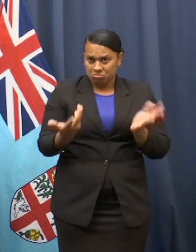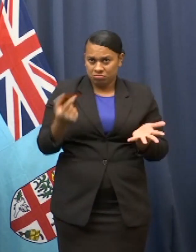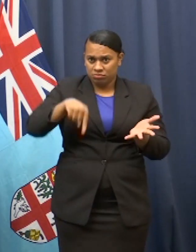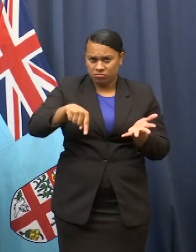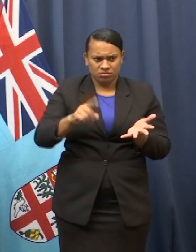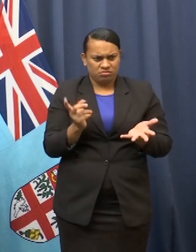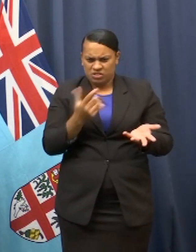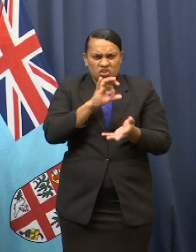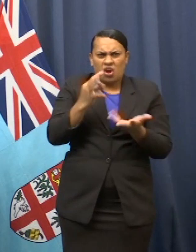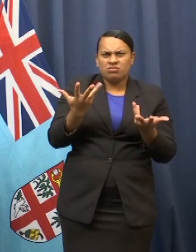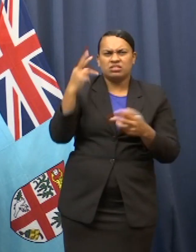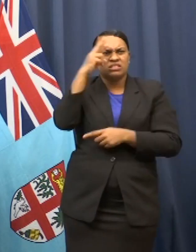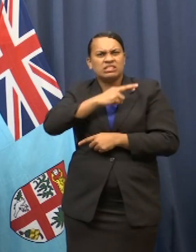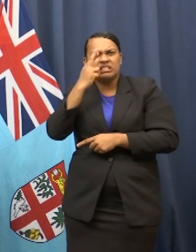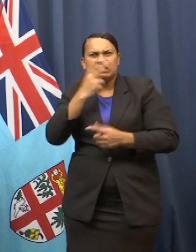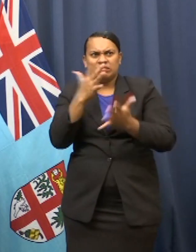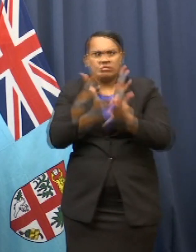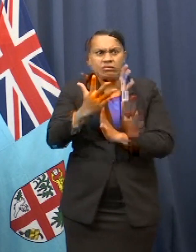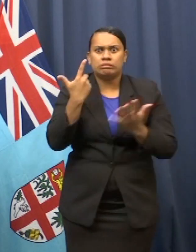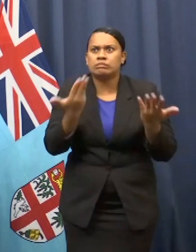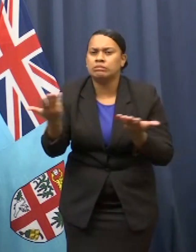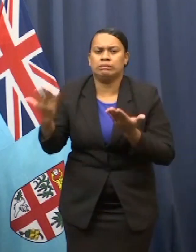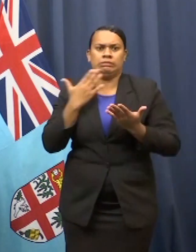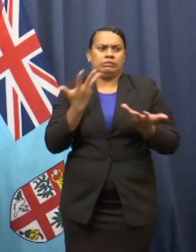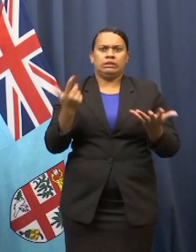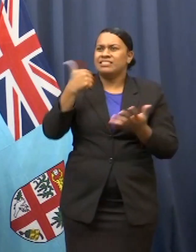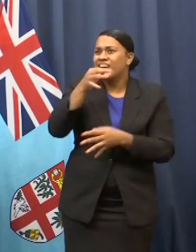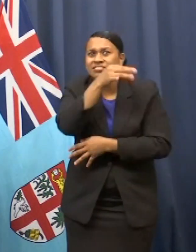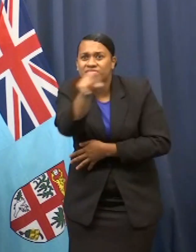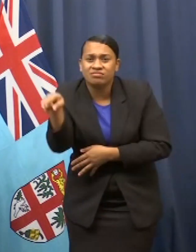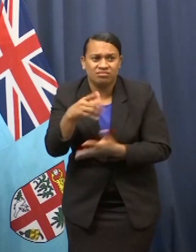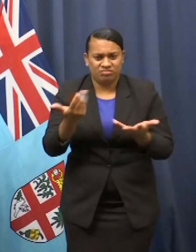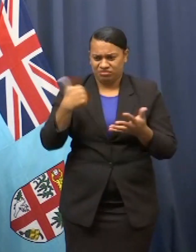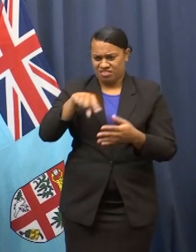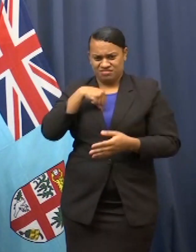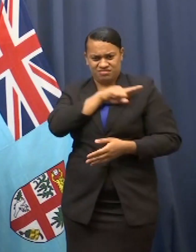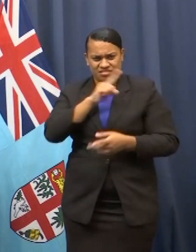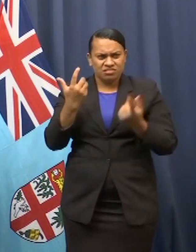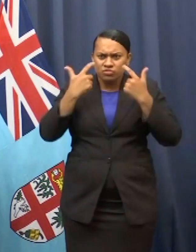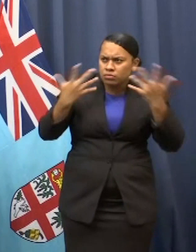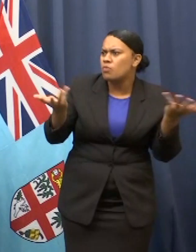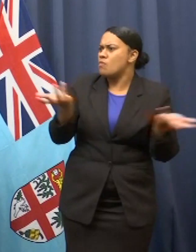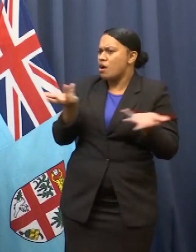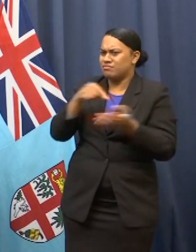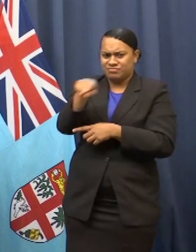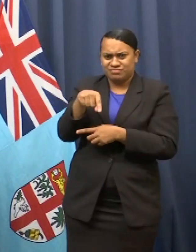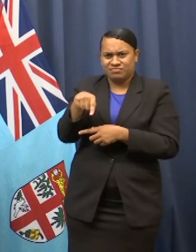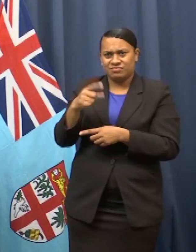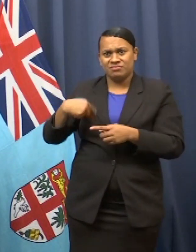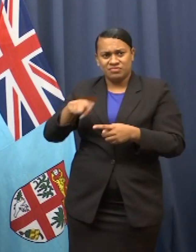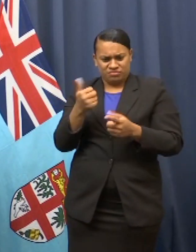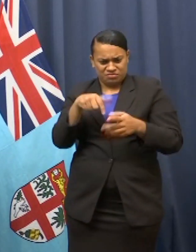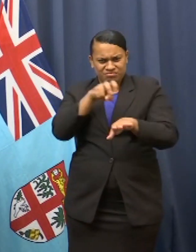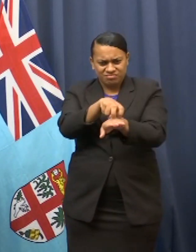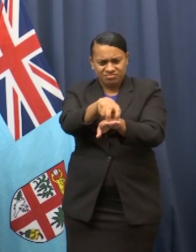are enlisting your help to track them down. The Ministry of Health and Medical Services has published a list of